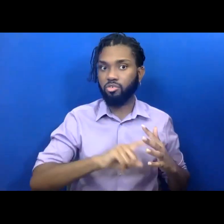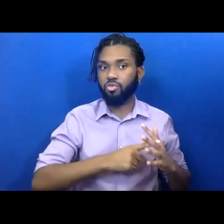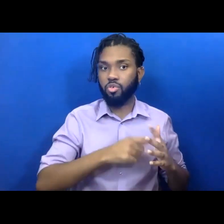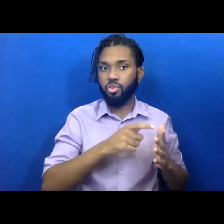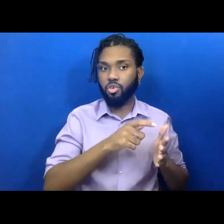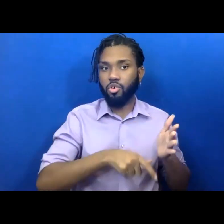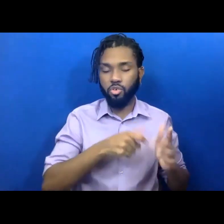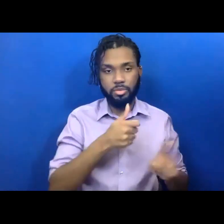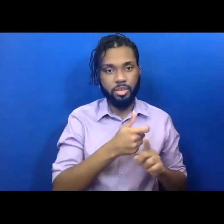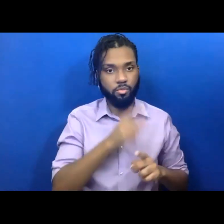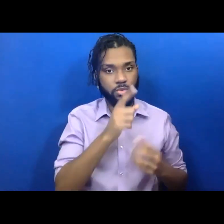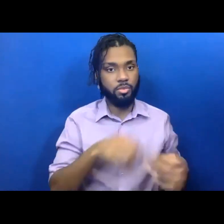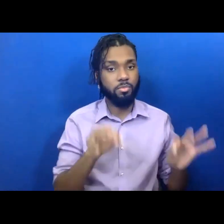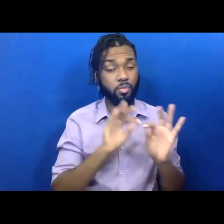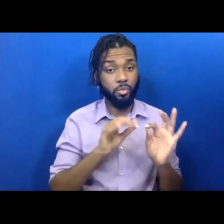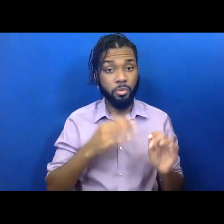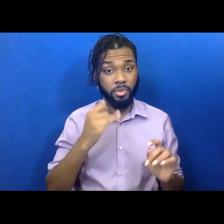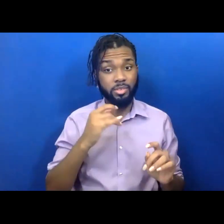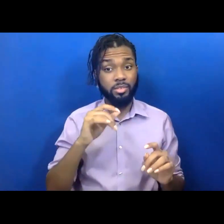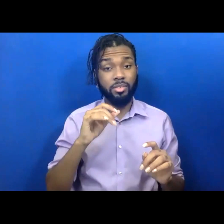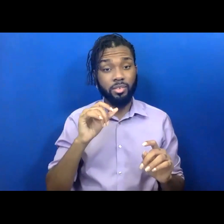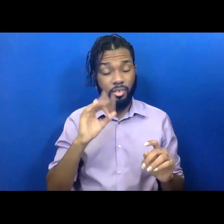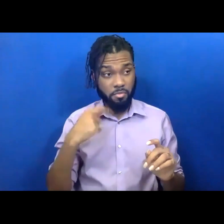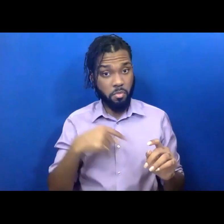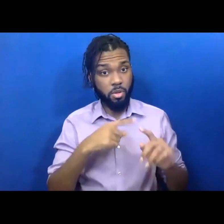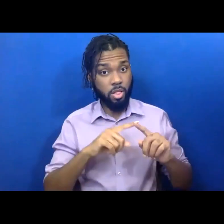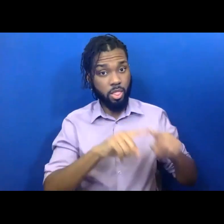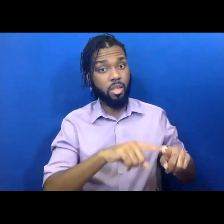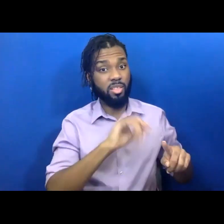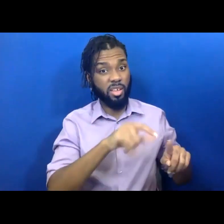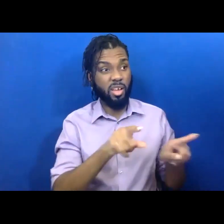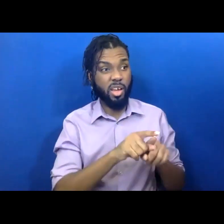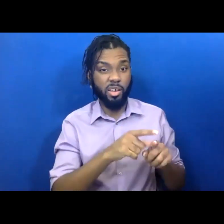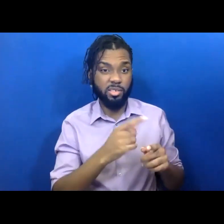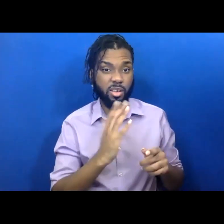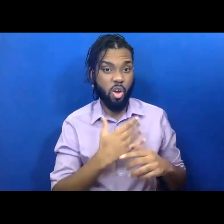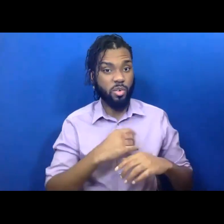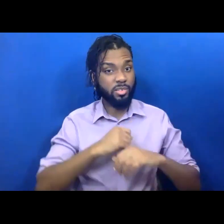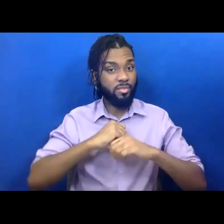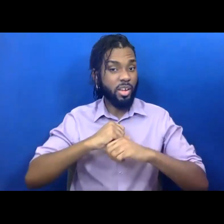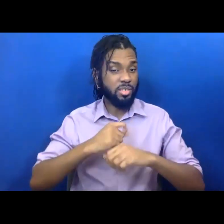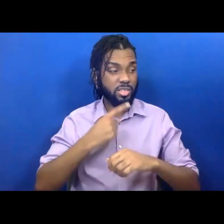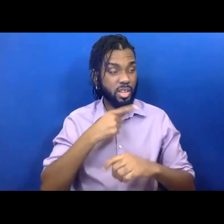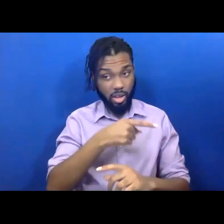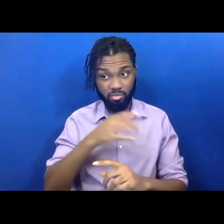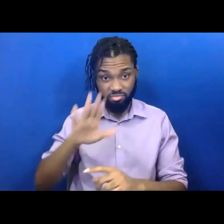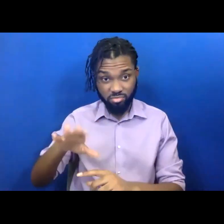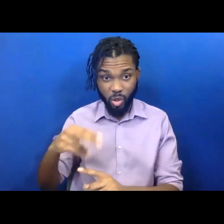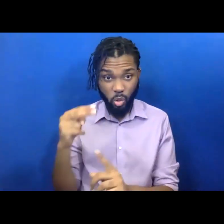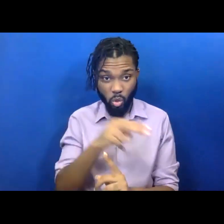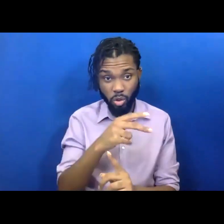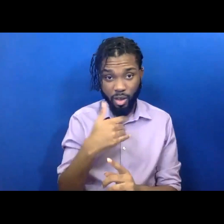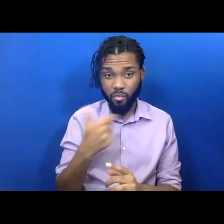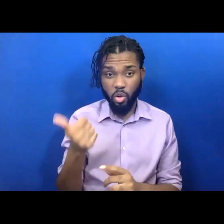critically important, because relying on that as a kind of defense to say, actually, look, there are other scholars who